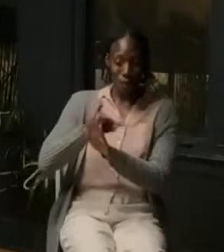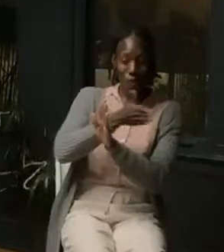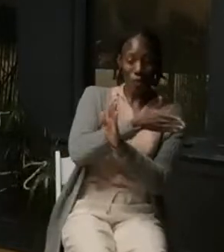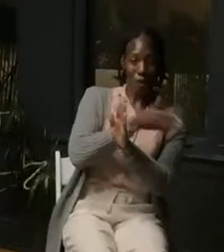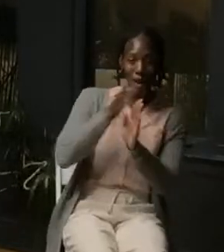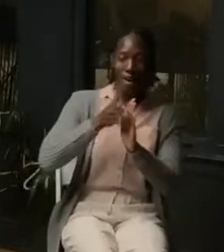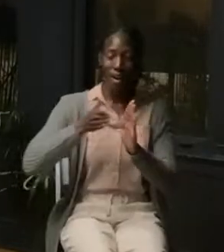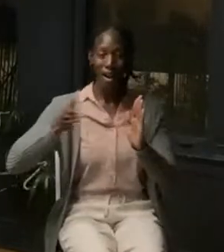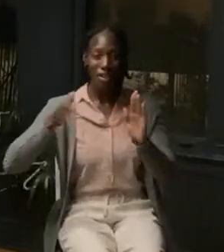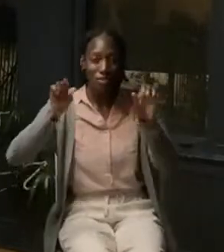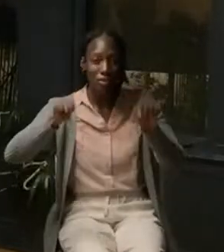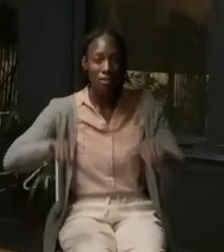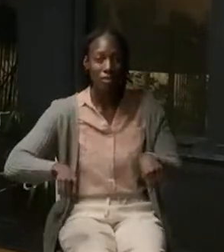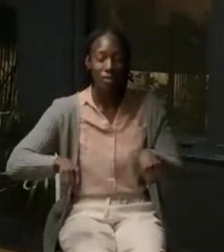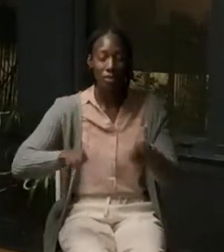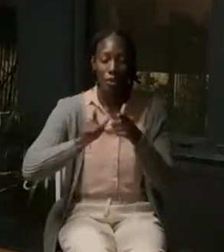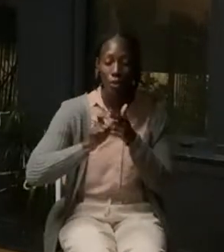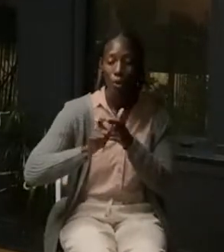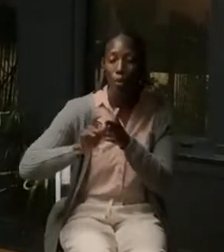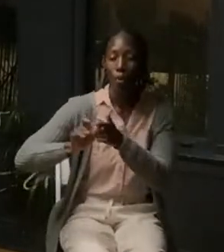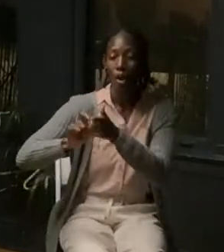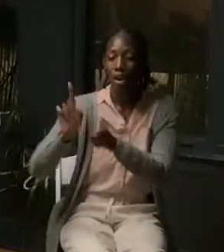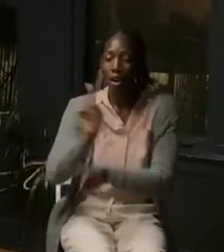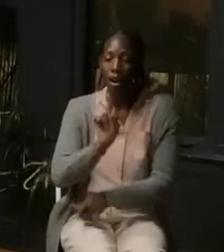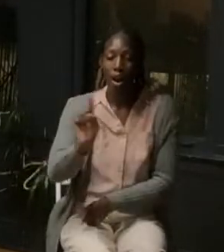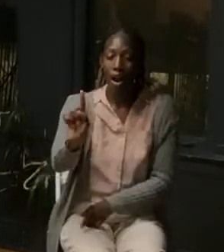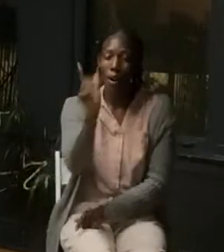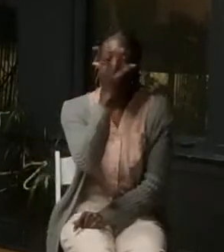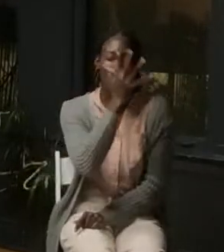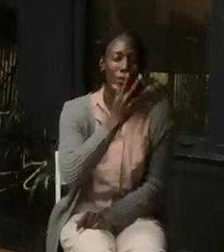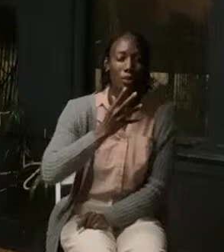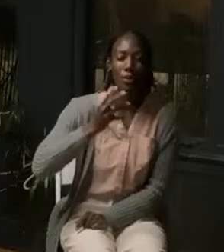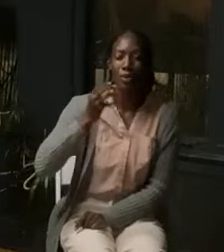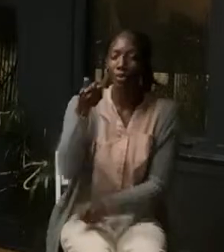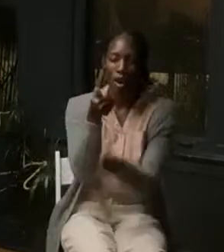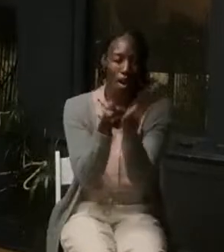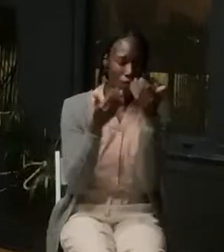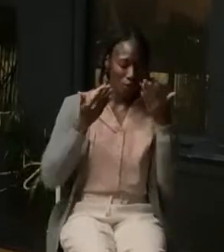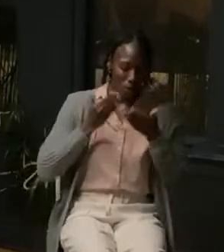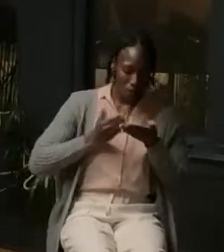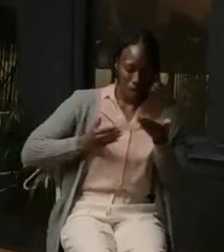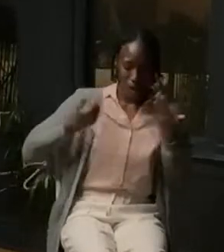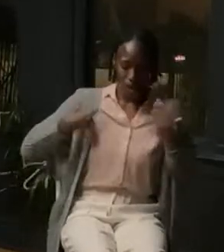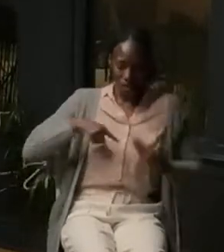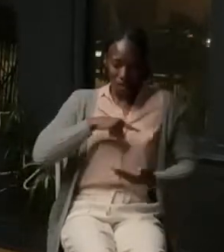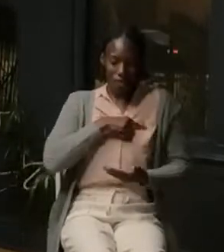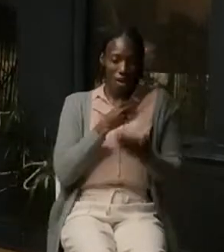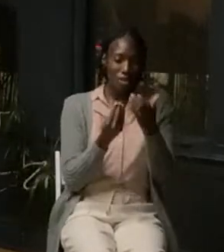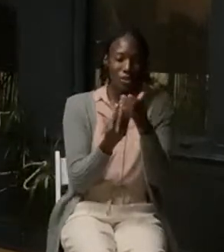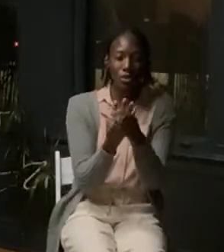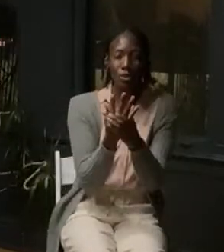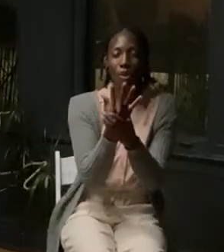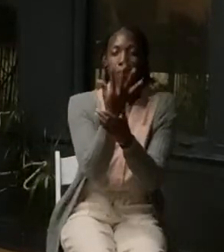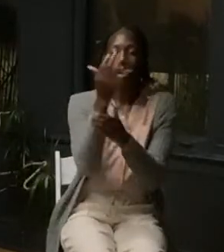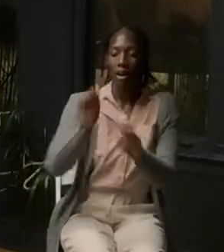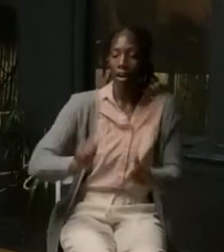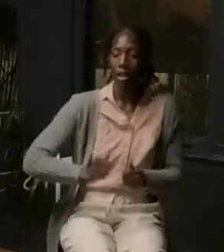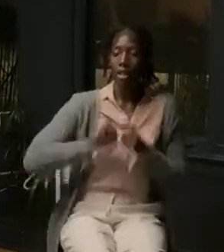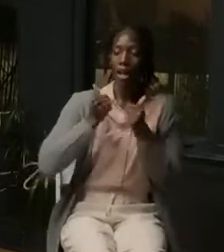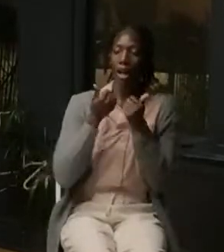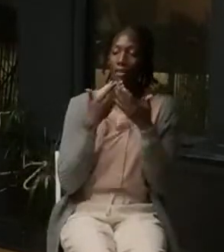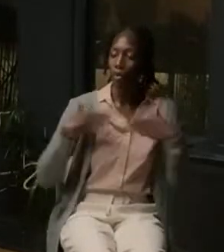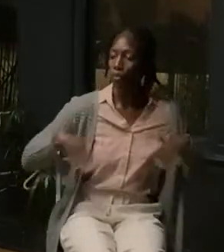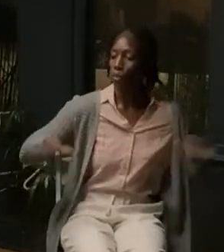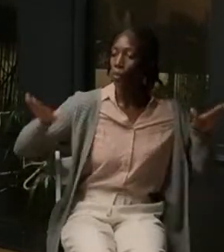after, running such beautiful game, every part of us sprouting a life of